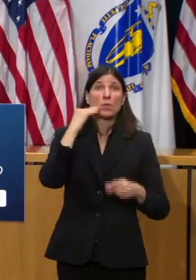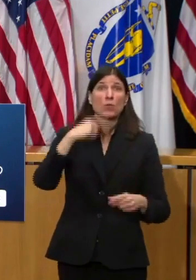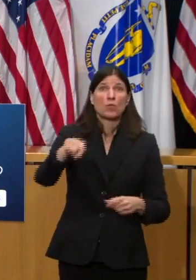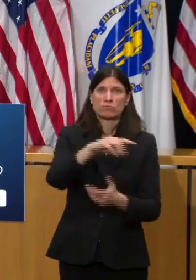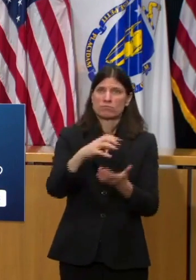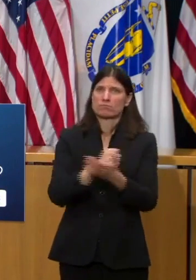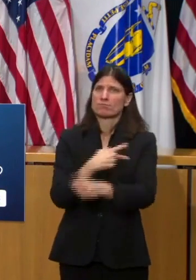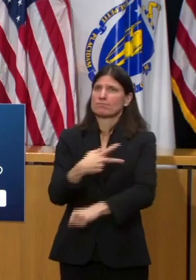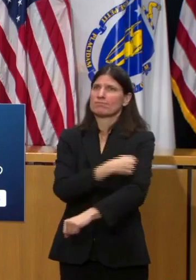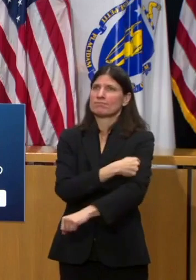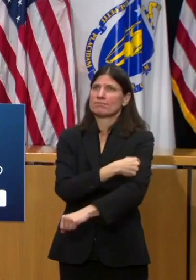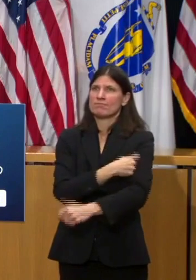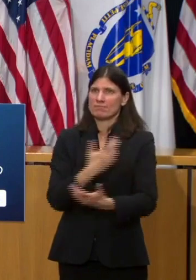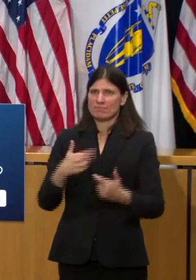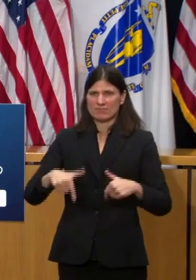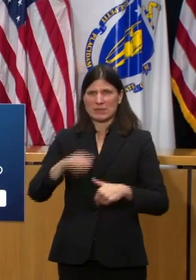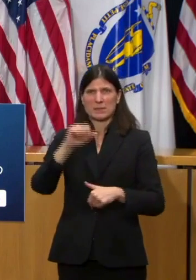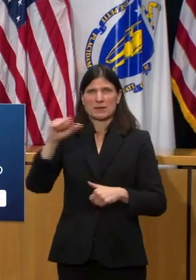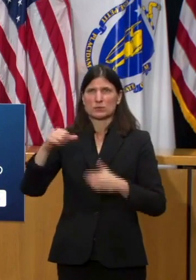be slow, all right?